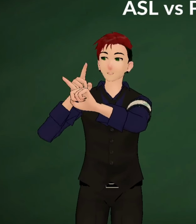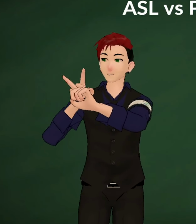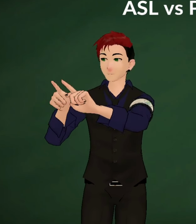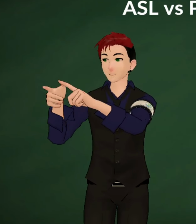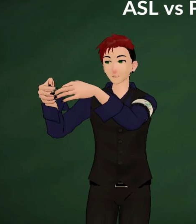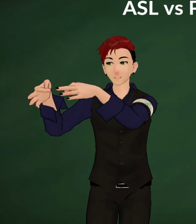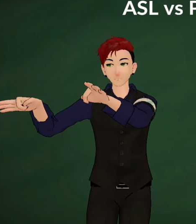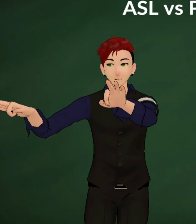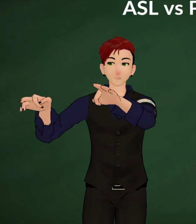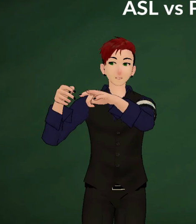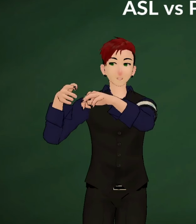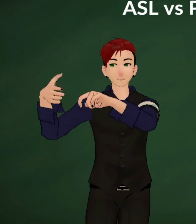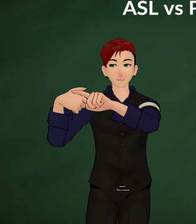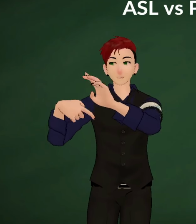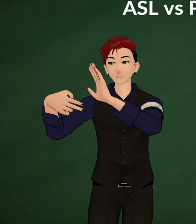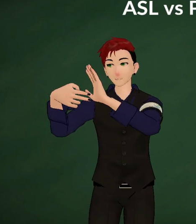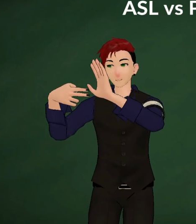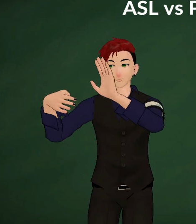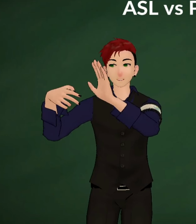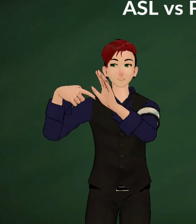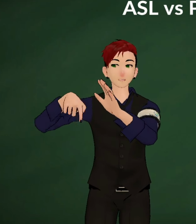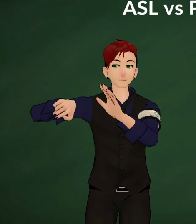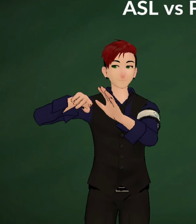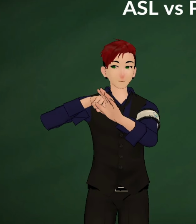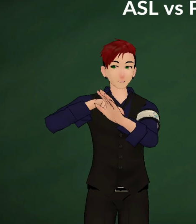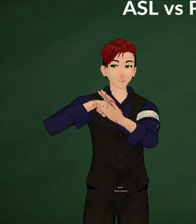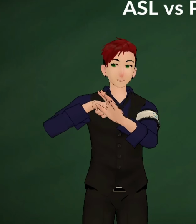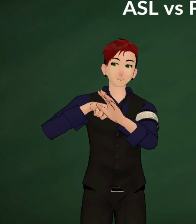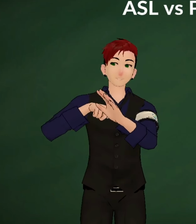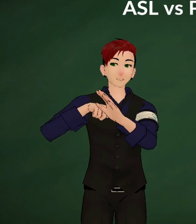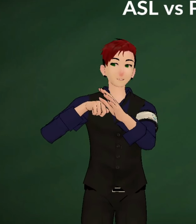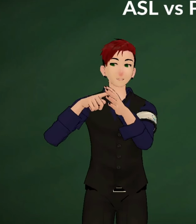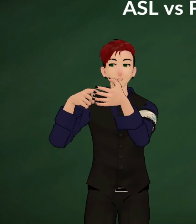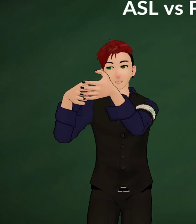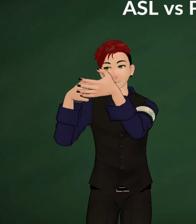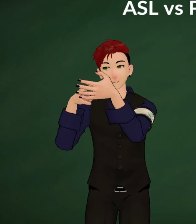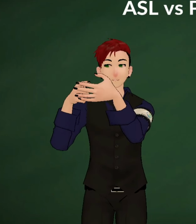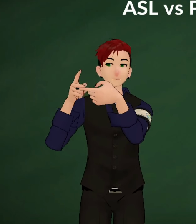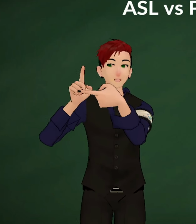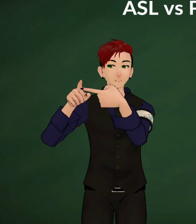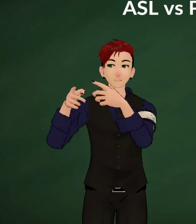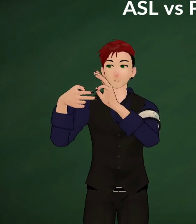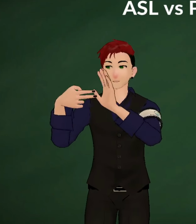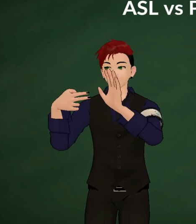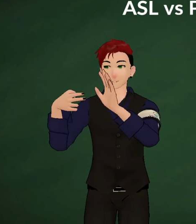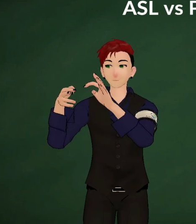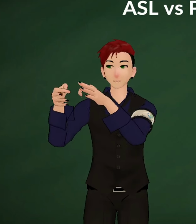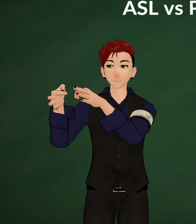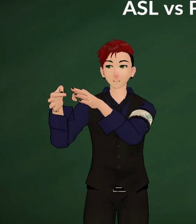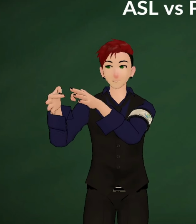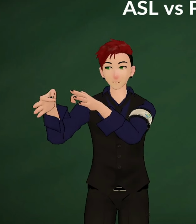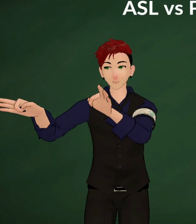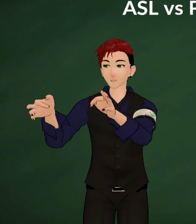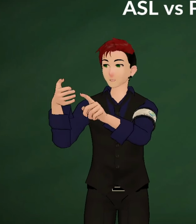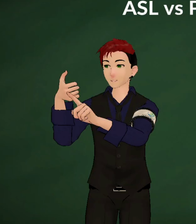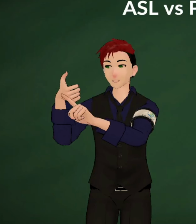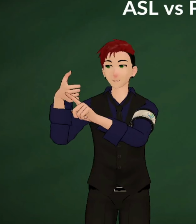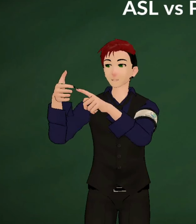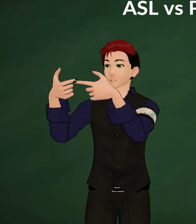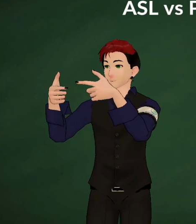Itself is a language. It has all the characteristics and qualifications required to be labeled as a language. It has its own